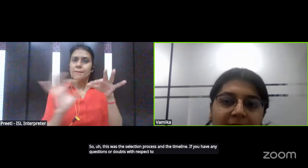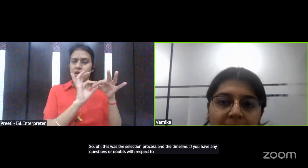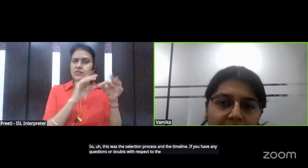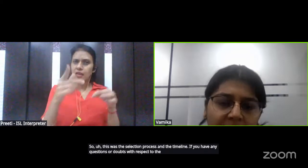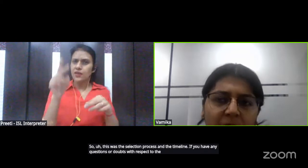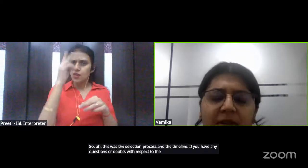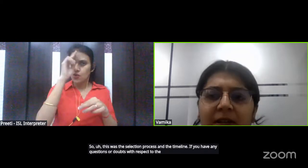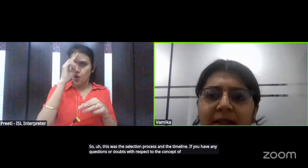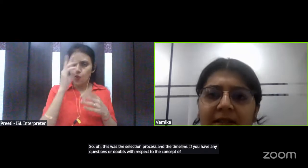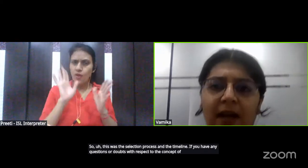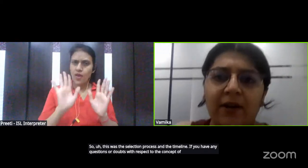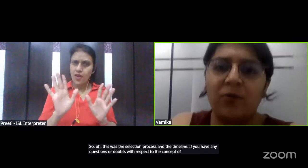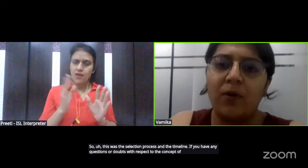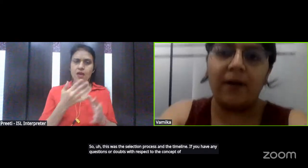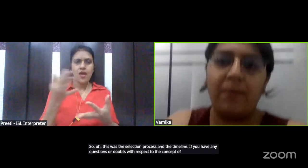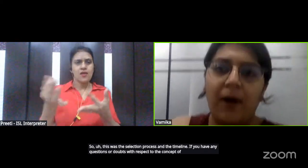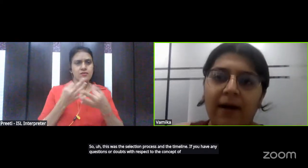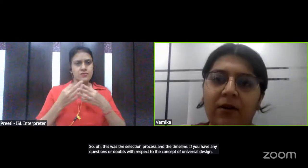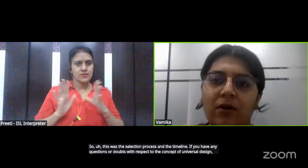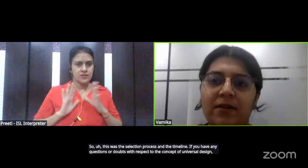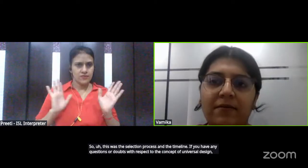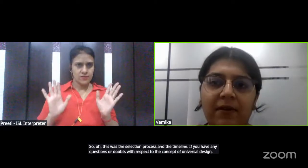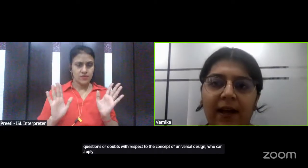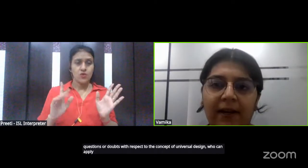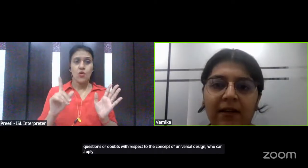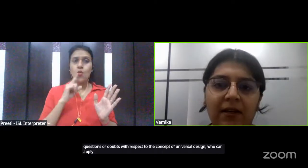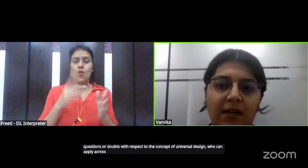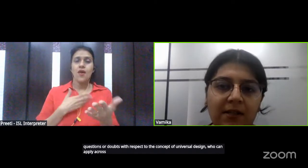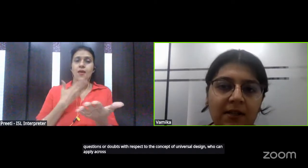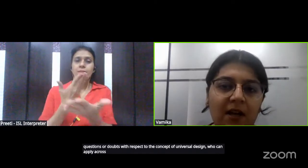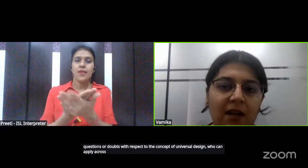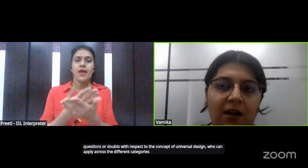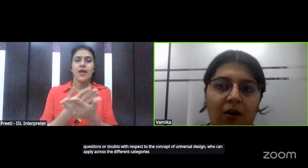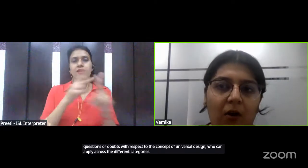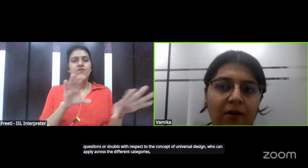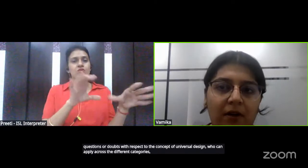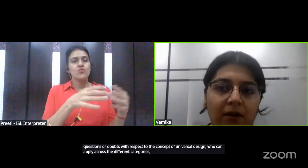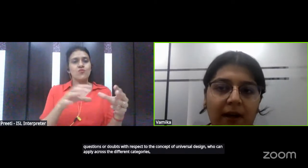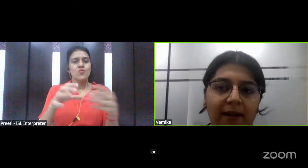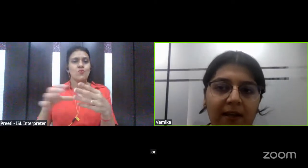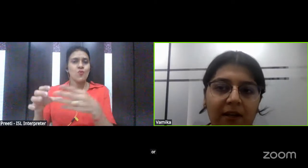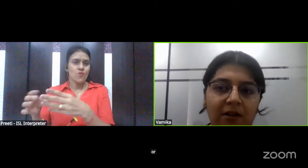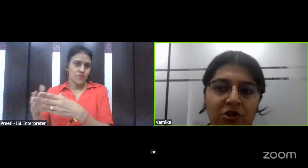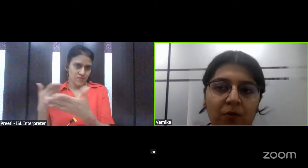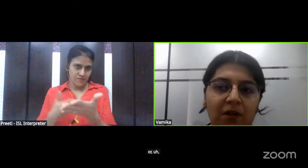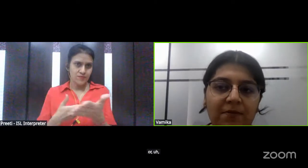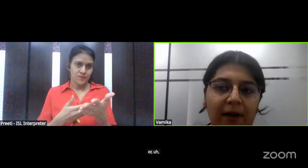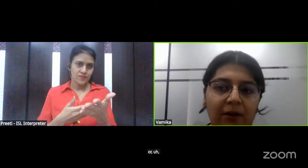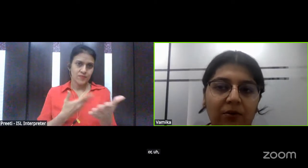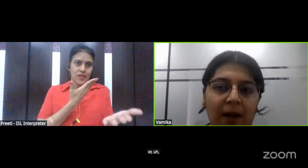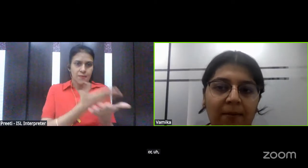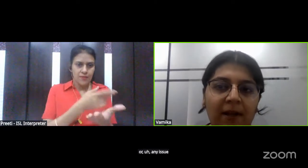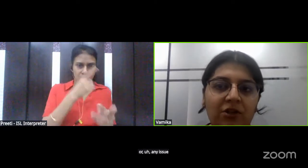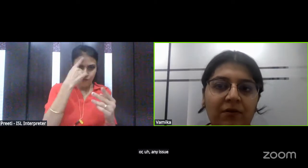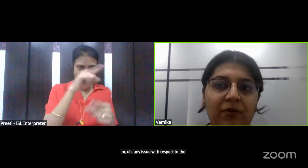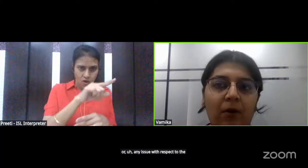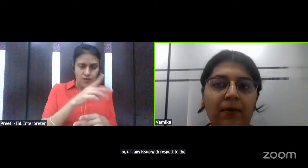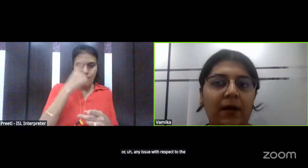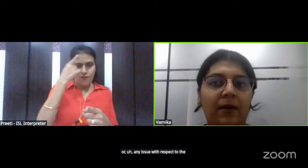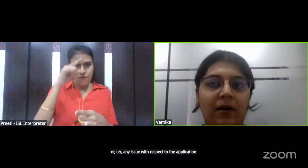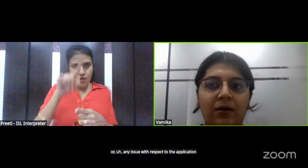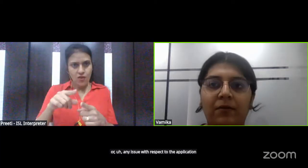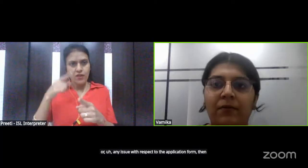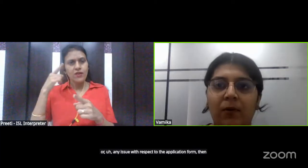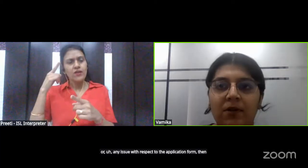the concept of universal design, who can apply across the different categories, or any issue with respect to the application